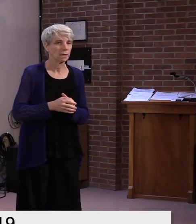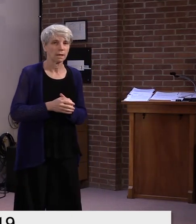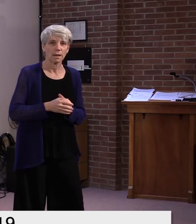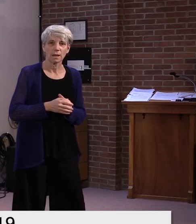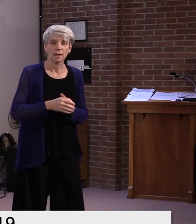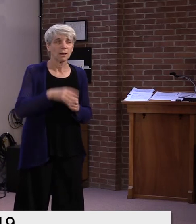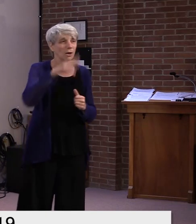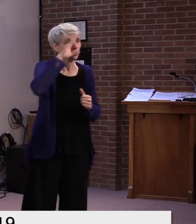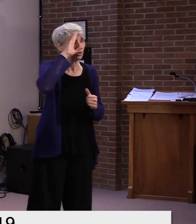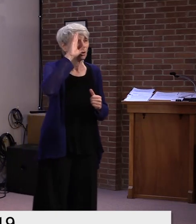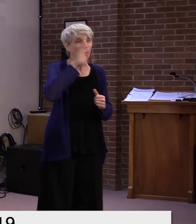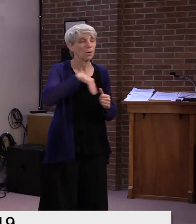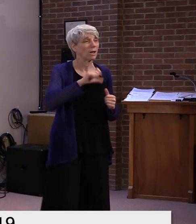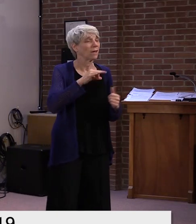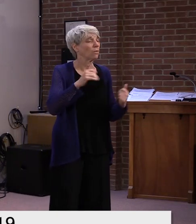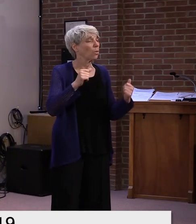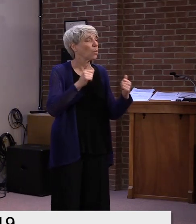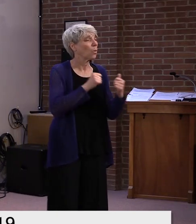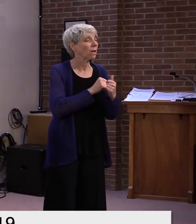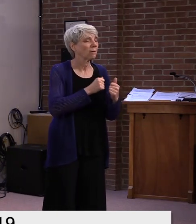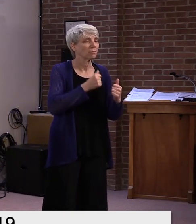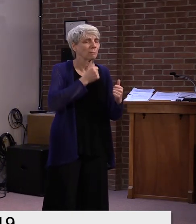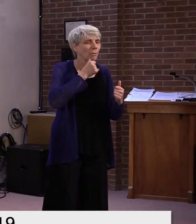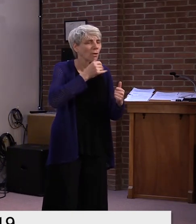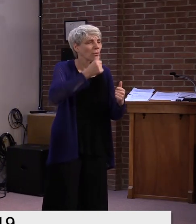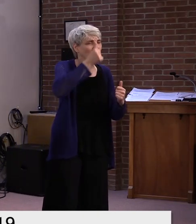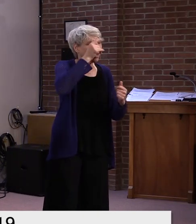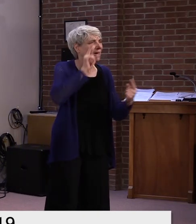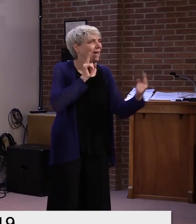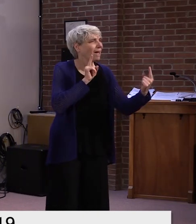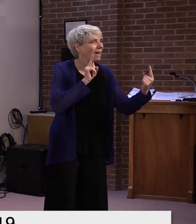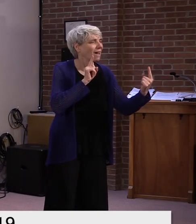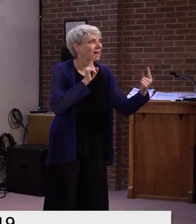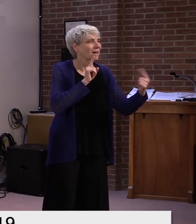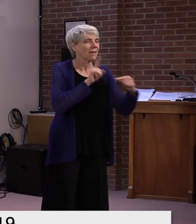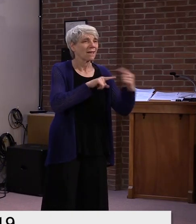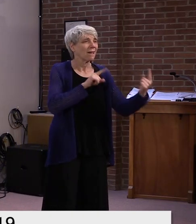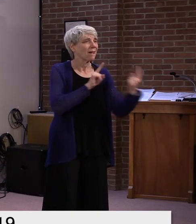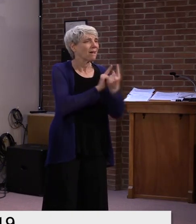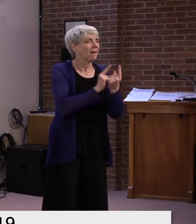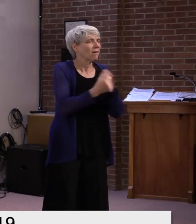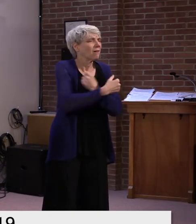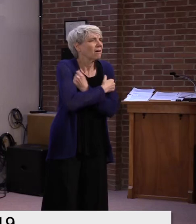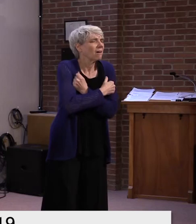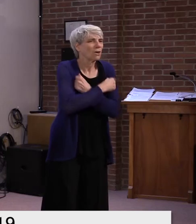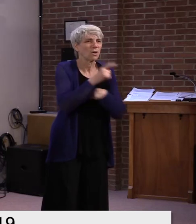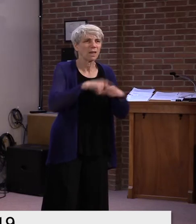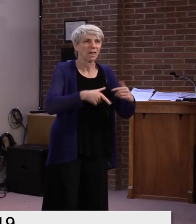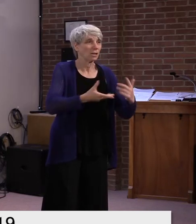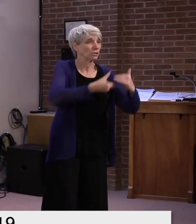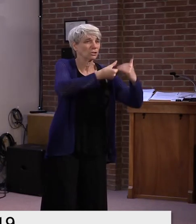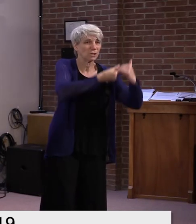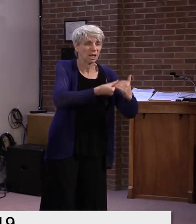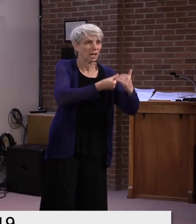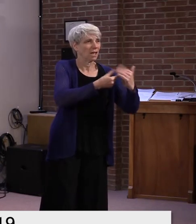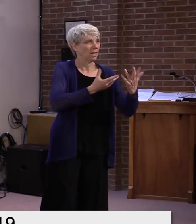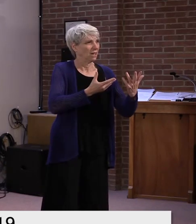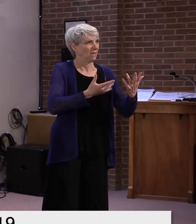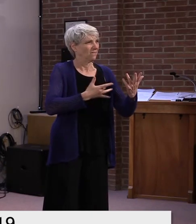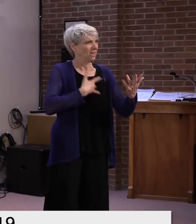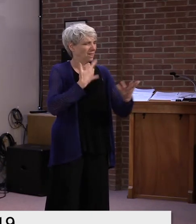not be able to give them a hug or even a handshake or interact with them in ways that you used to